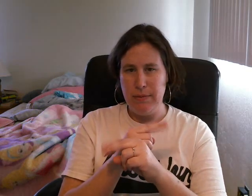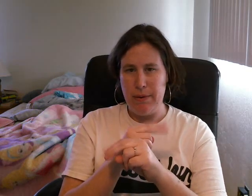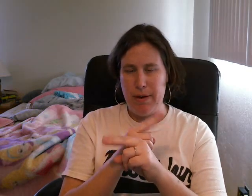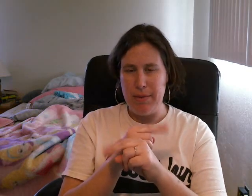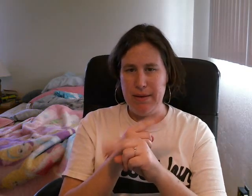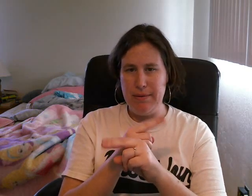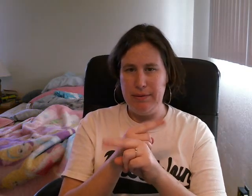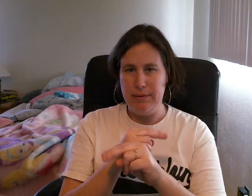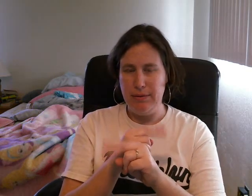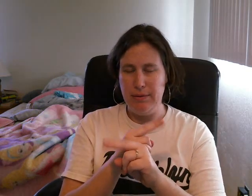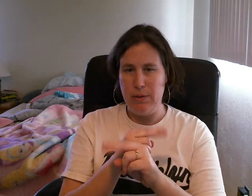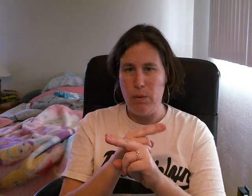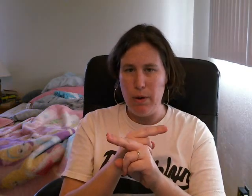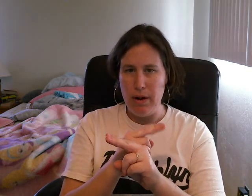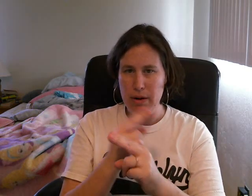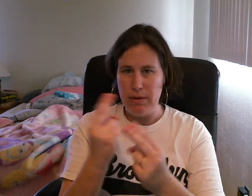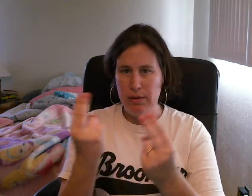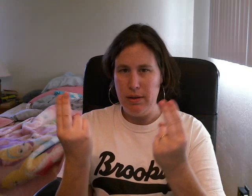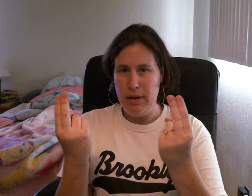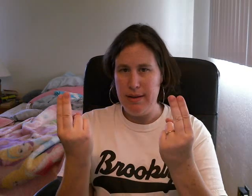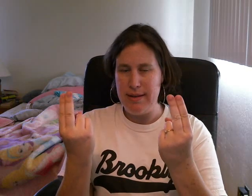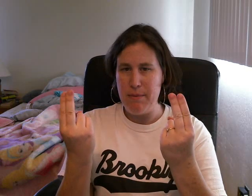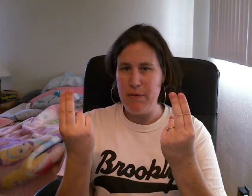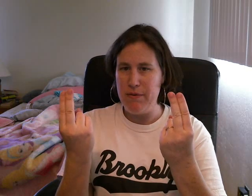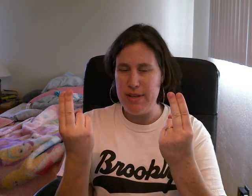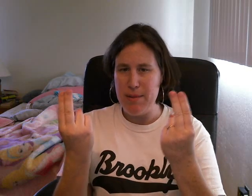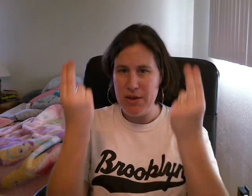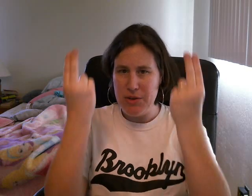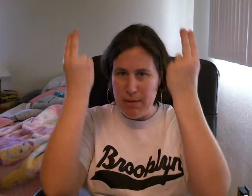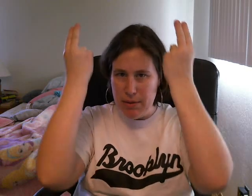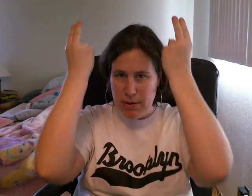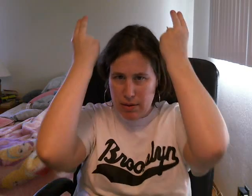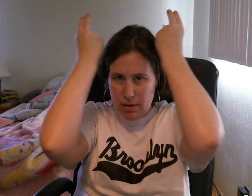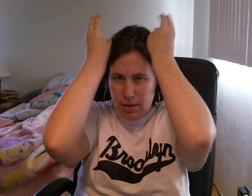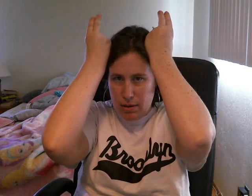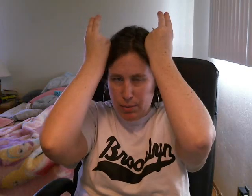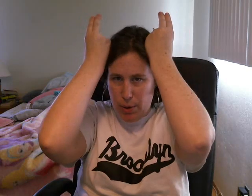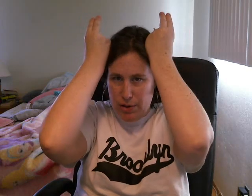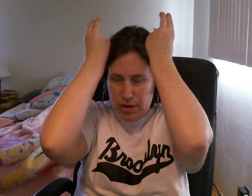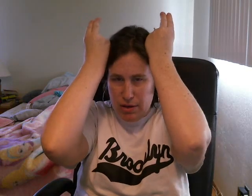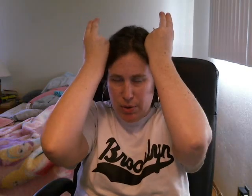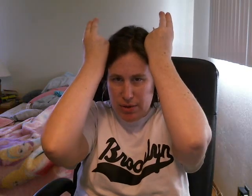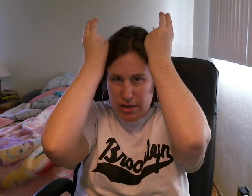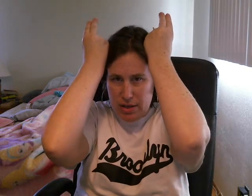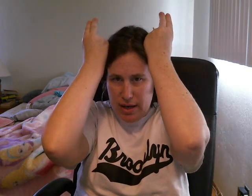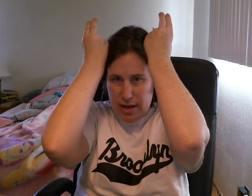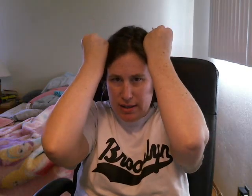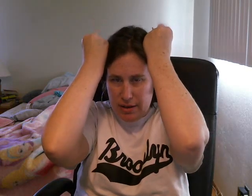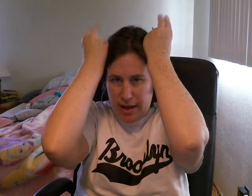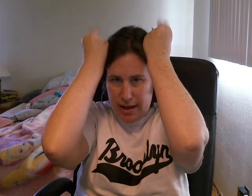Rabbit. Or, same hand shape, both touching your head.